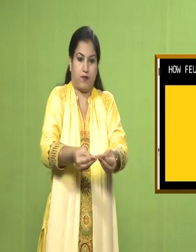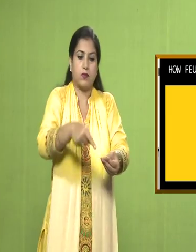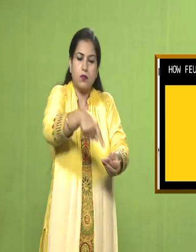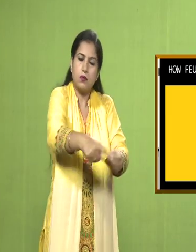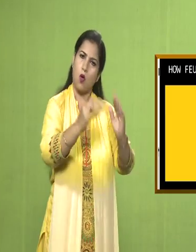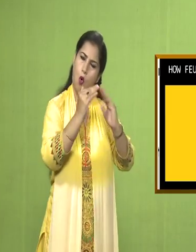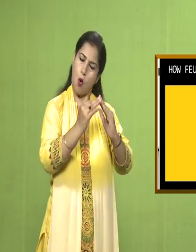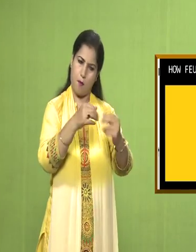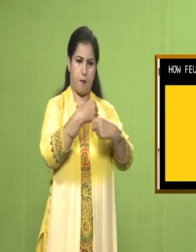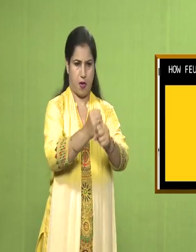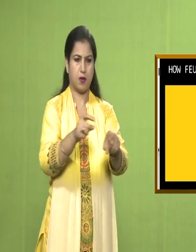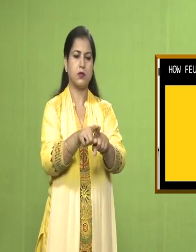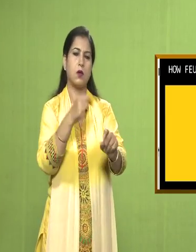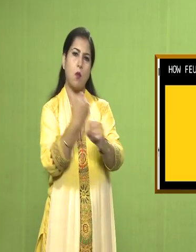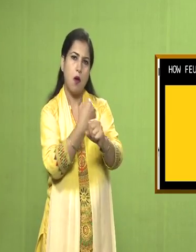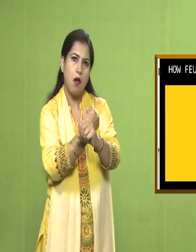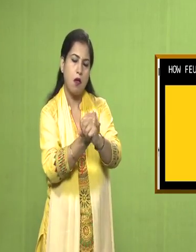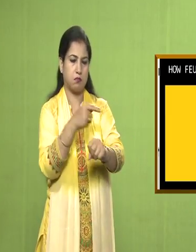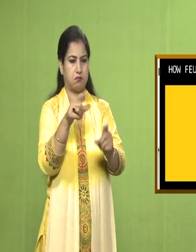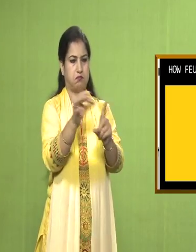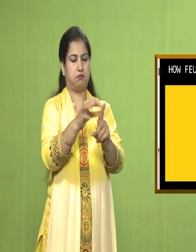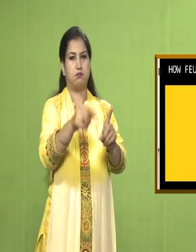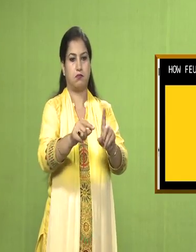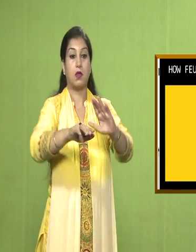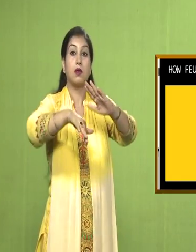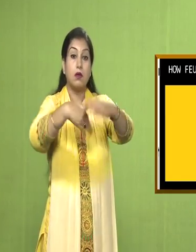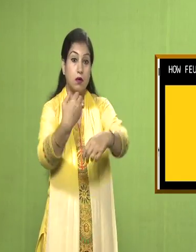live and work in return of